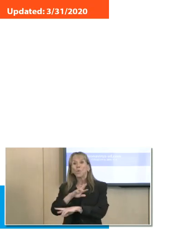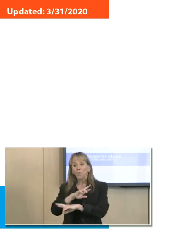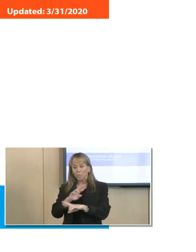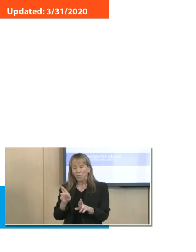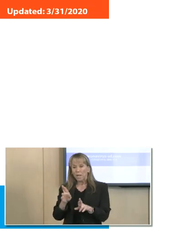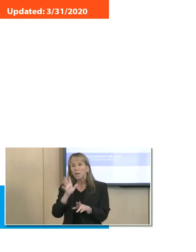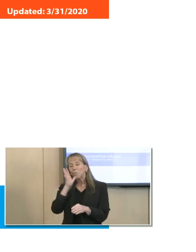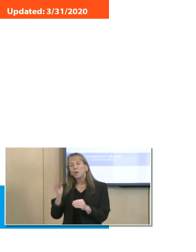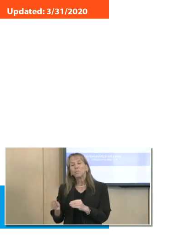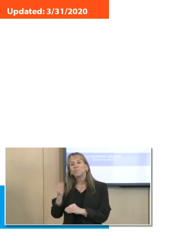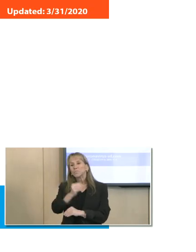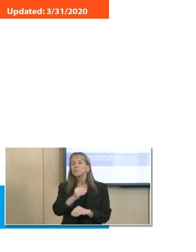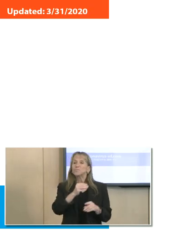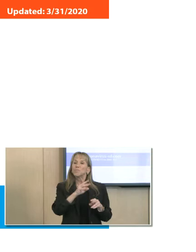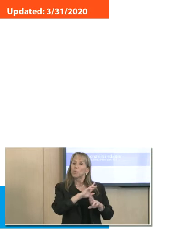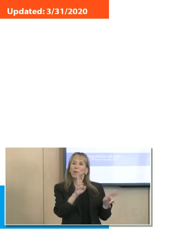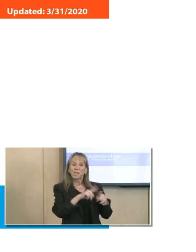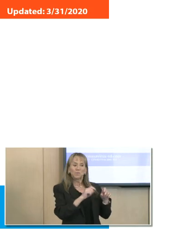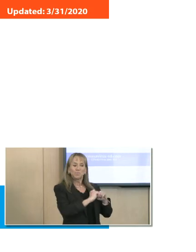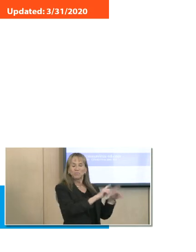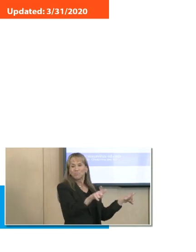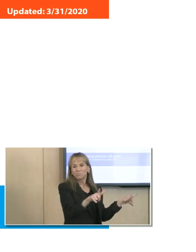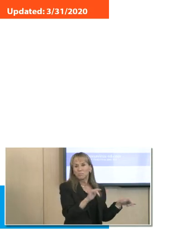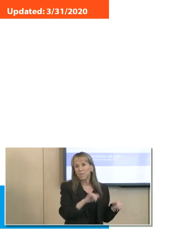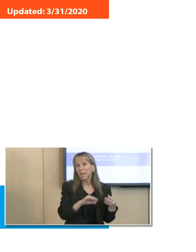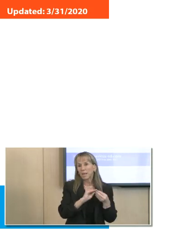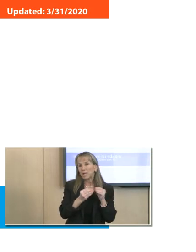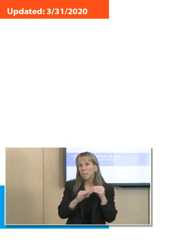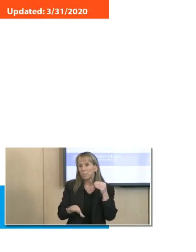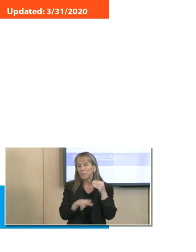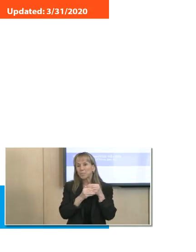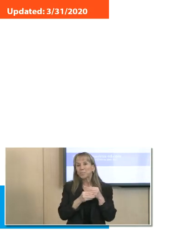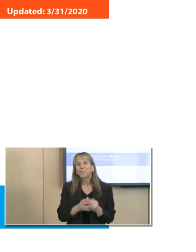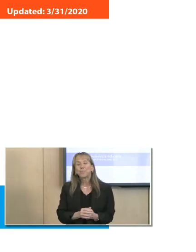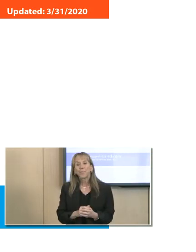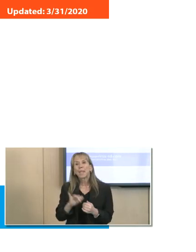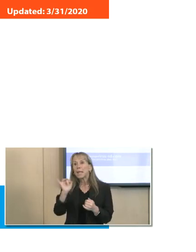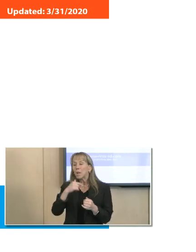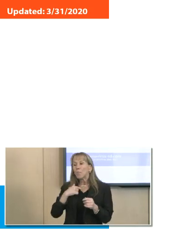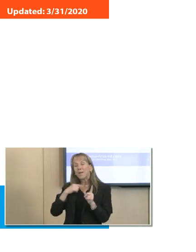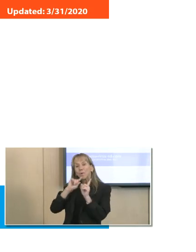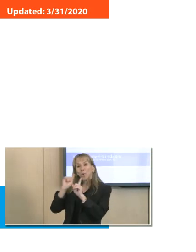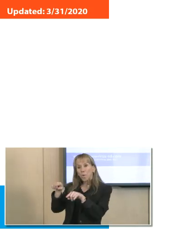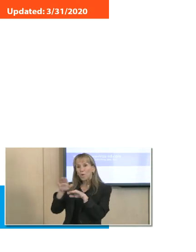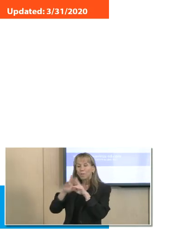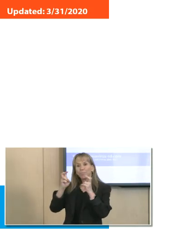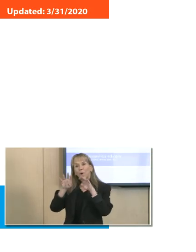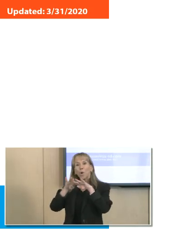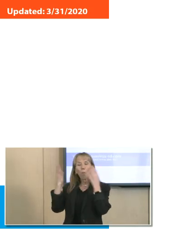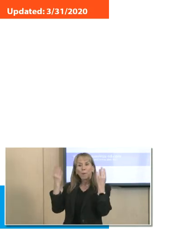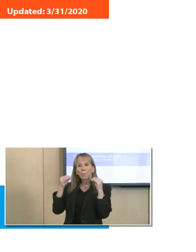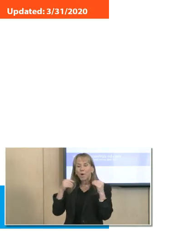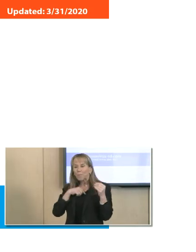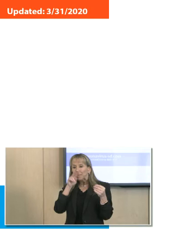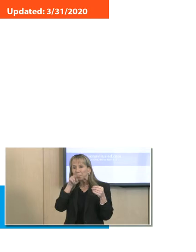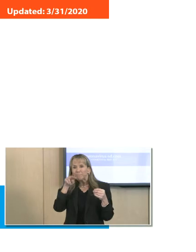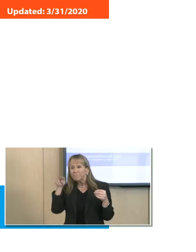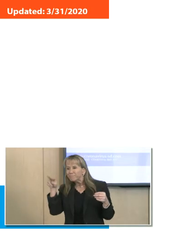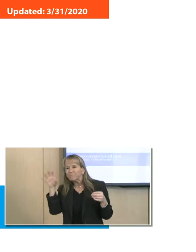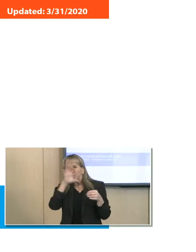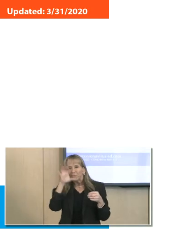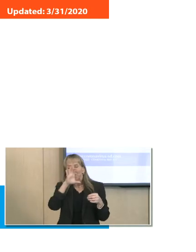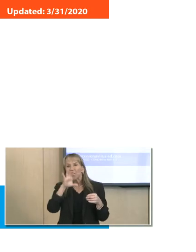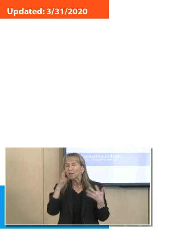those will go into our ready to deploy number. And then we have ordered on the open market, we have been scouring literally